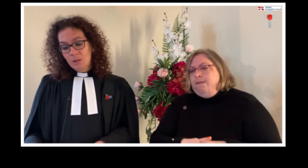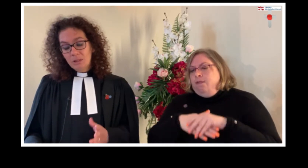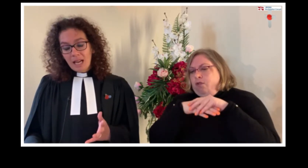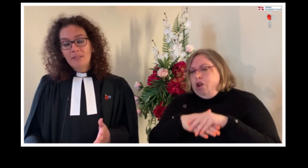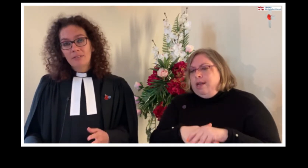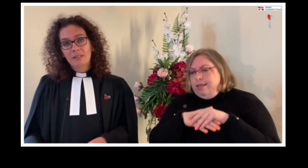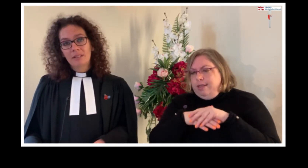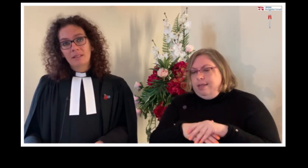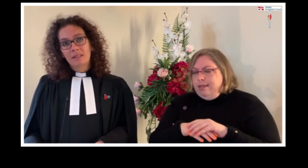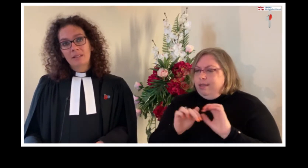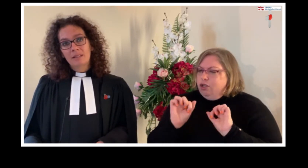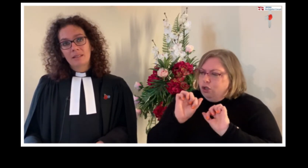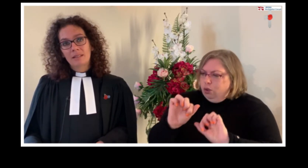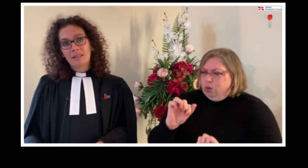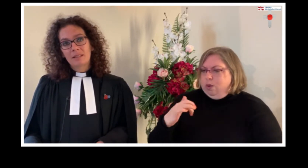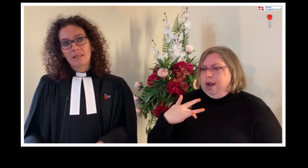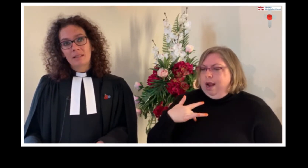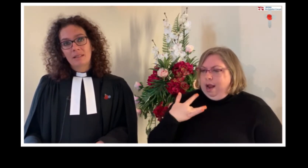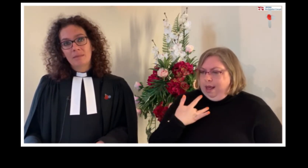your life?